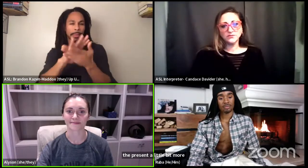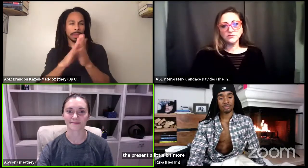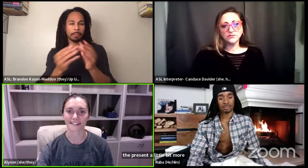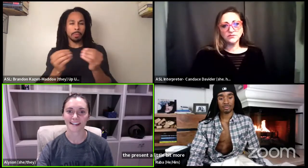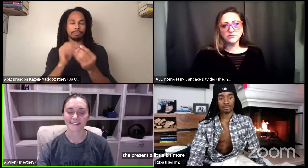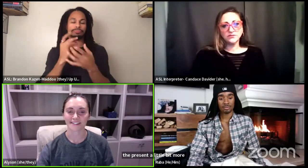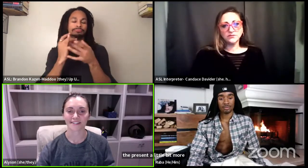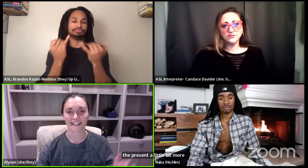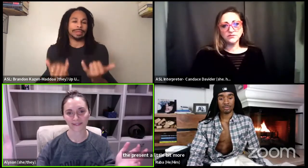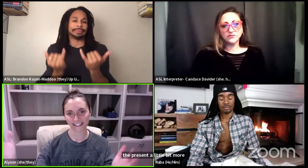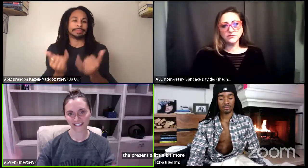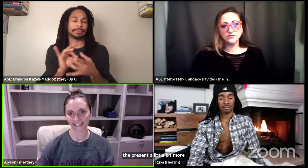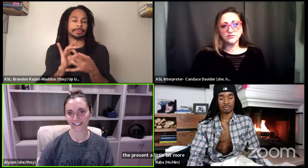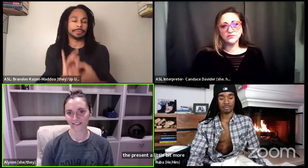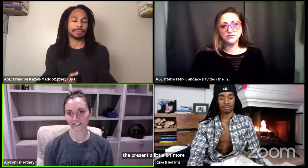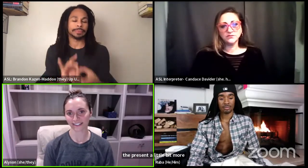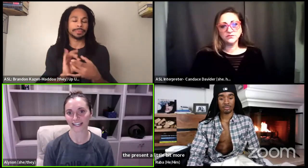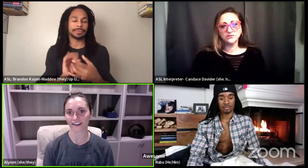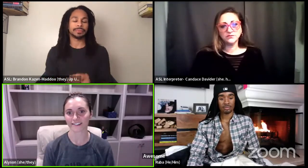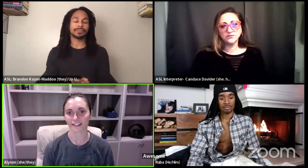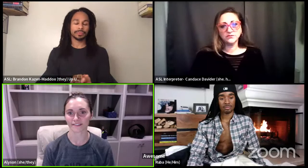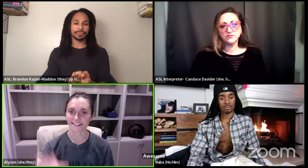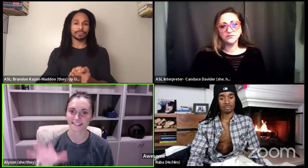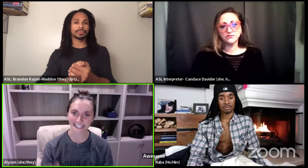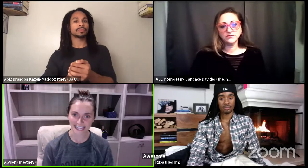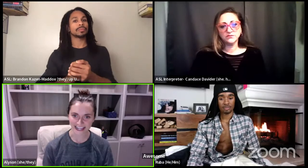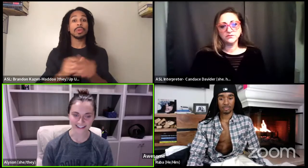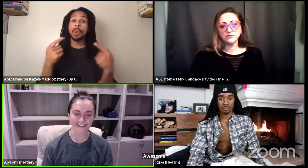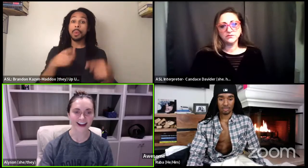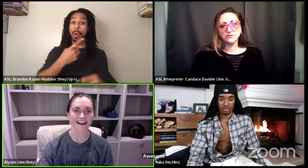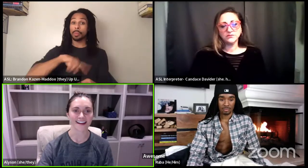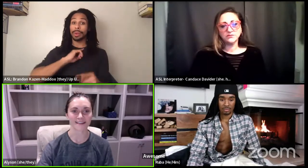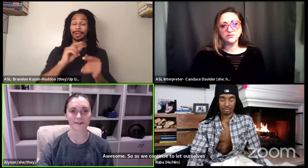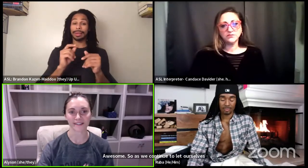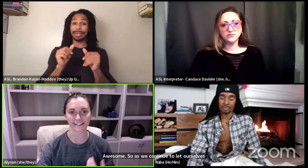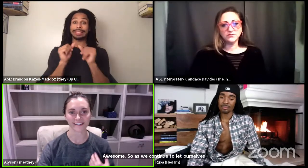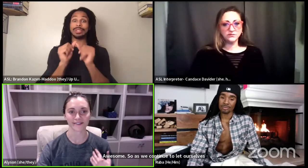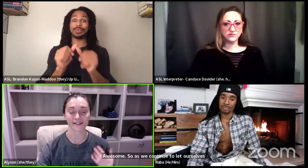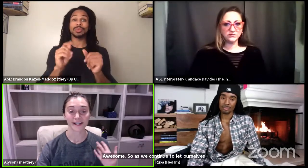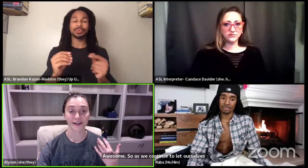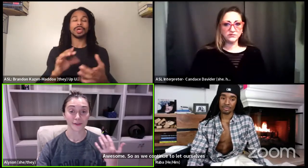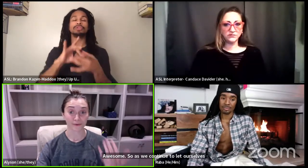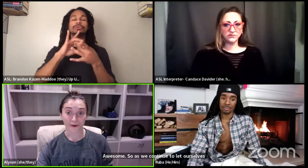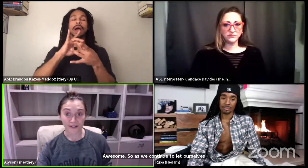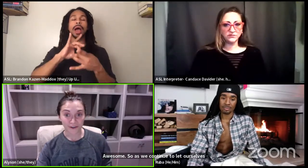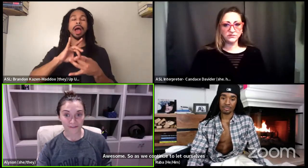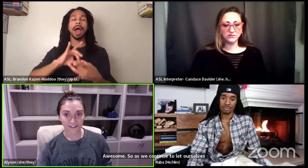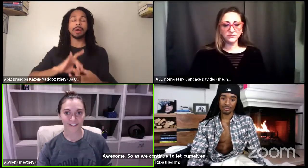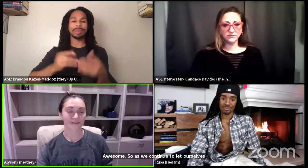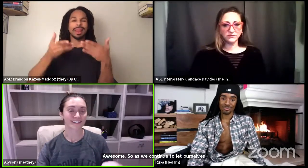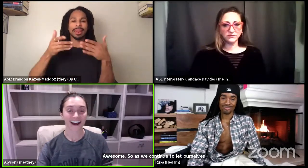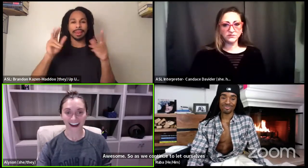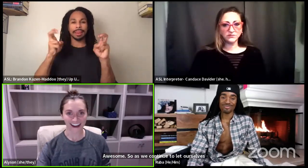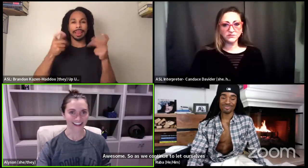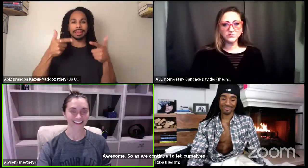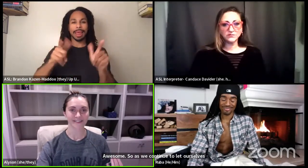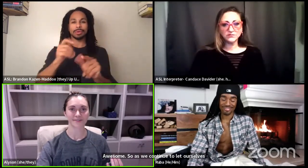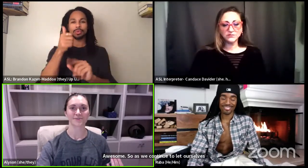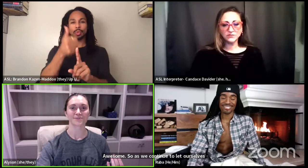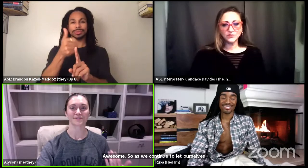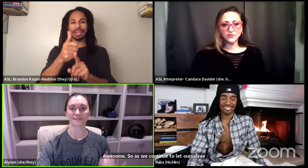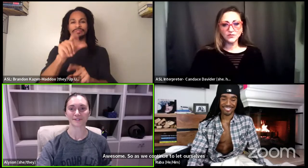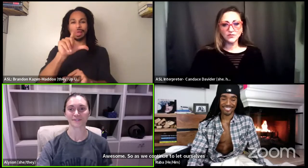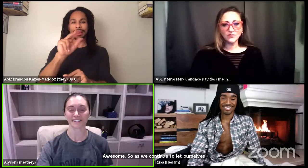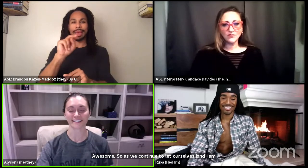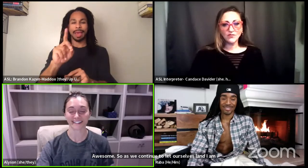Awesome. So as we continue to let ourselves land, I am going to throw it over to Ty,